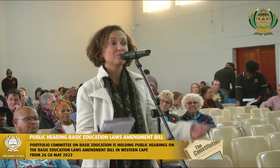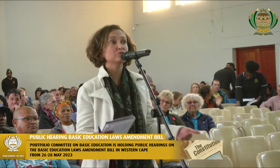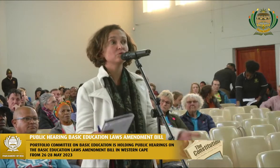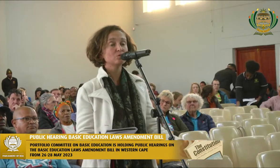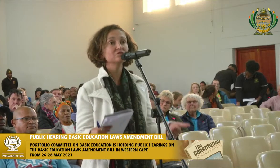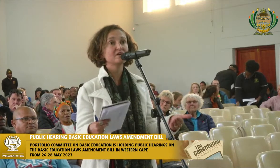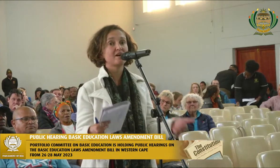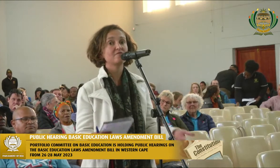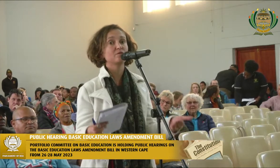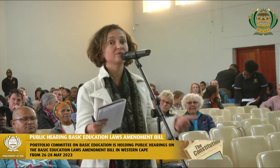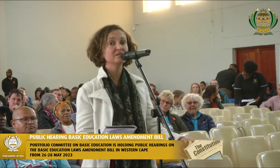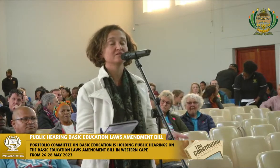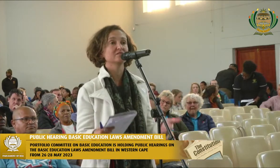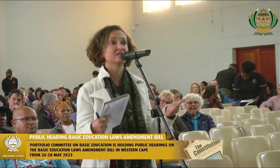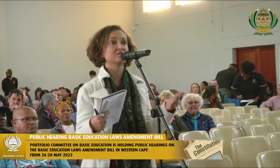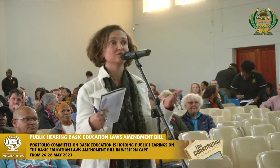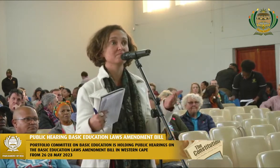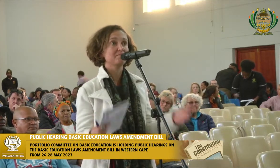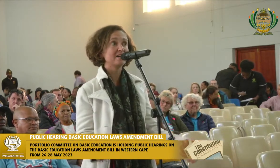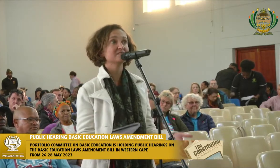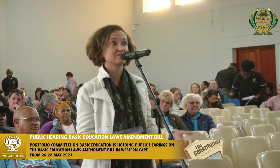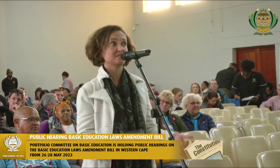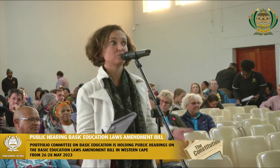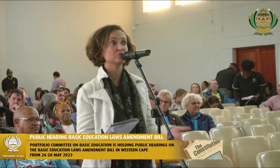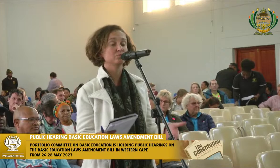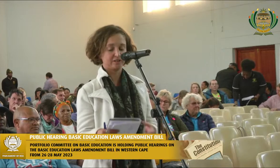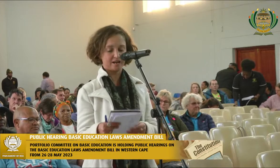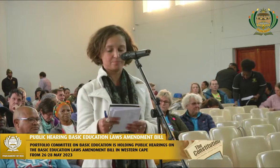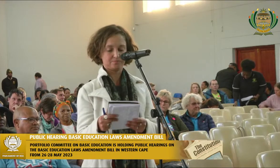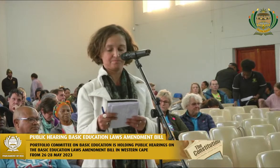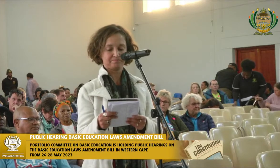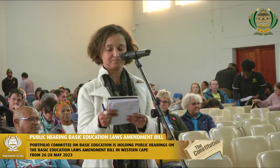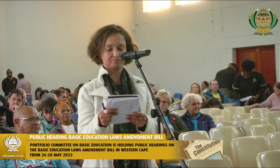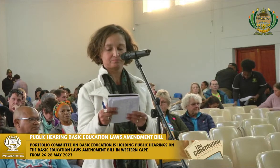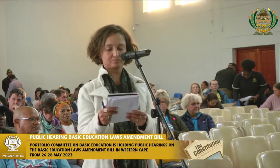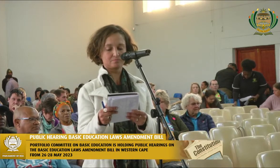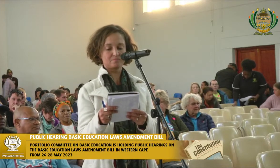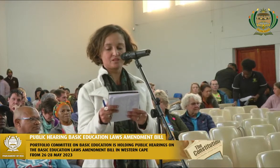night, but who also have opinions and matters that they want to bring up.